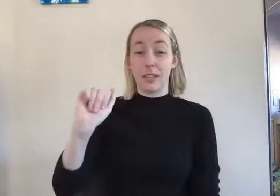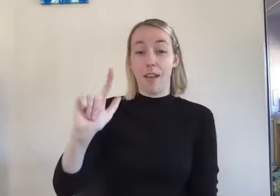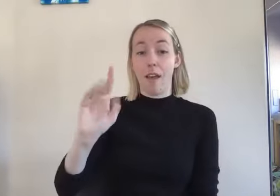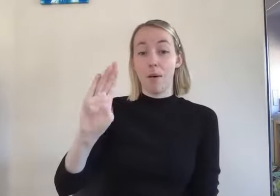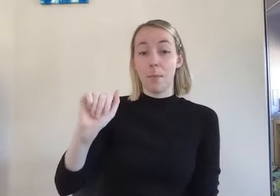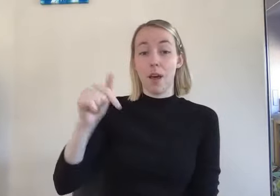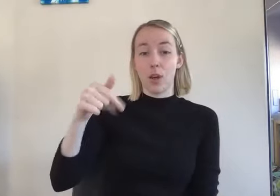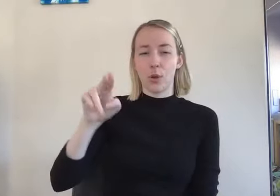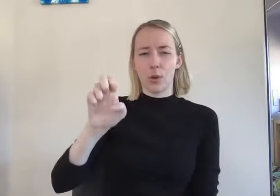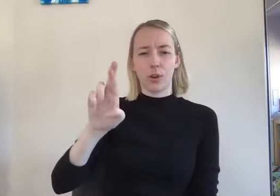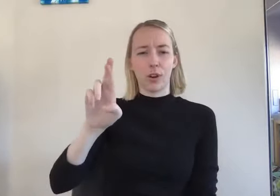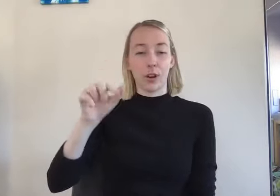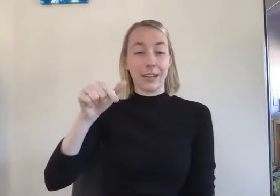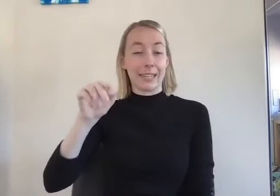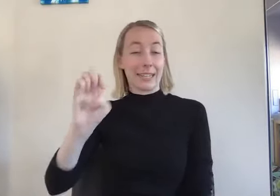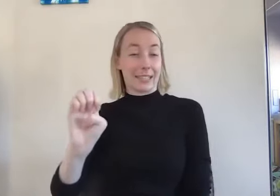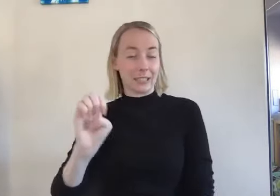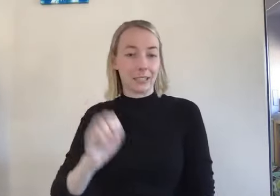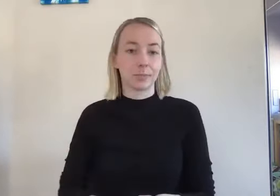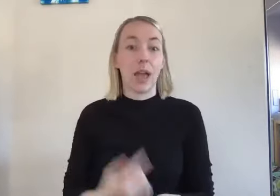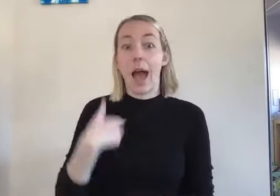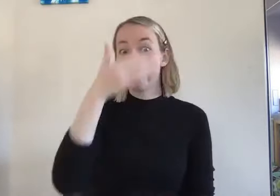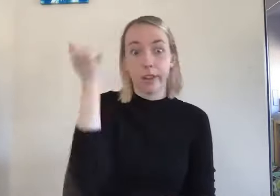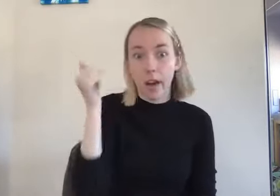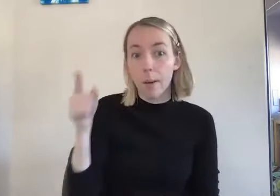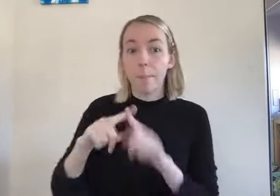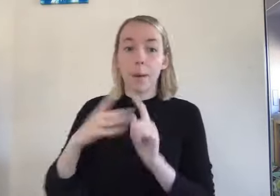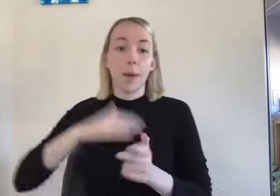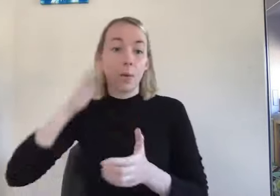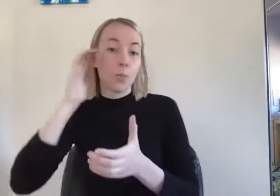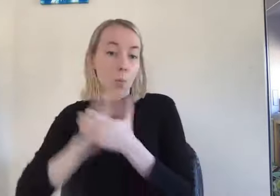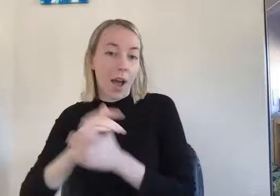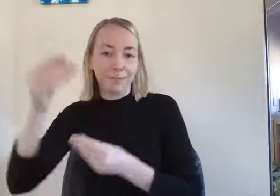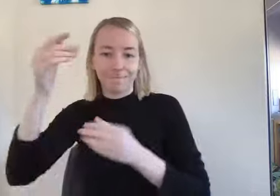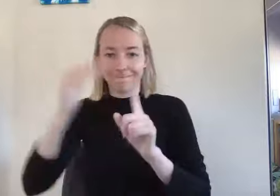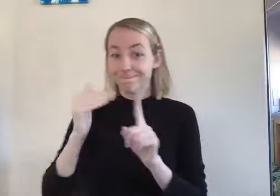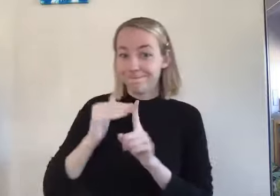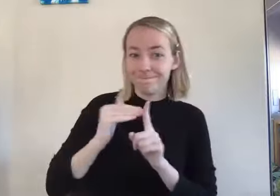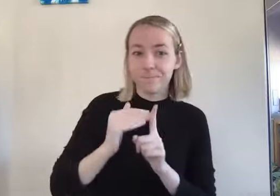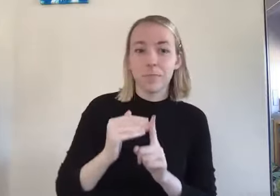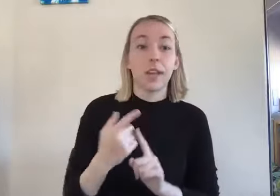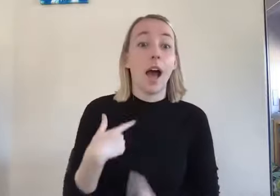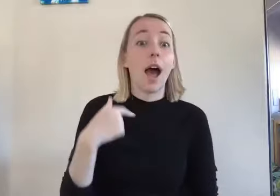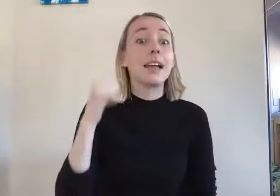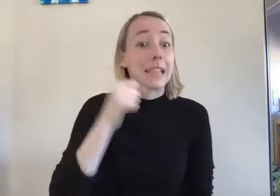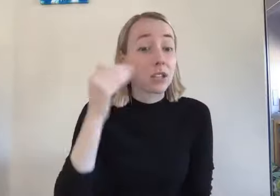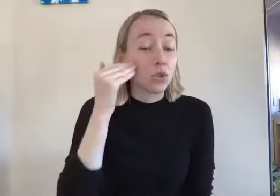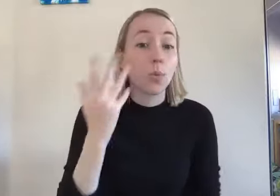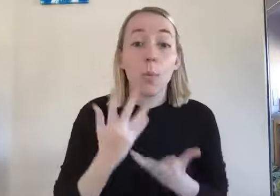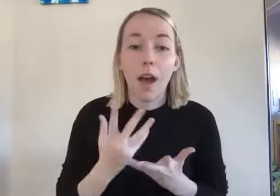Albuquerque. I didn't even know, I'd forgotten about it, but Juanita remembered, and she told me. But here's what I did know,